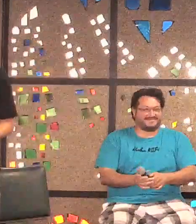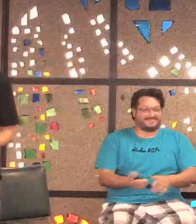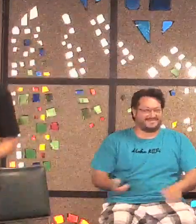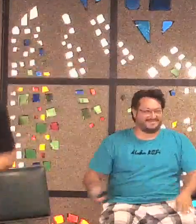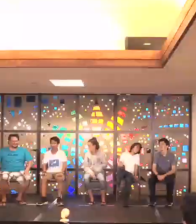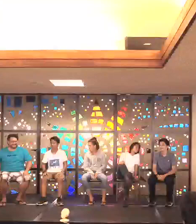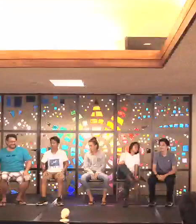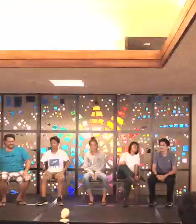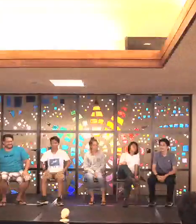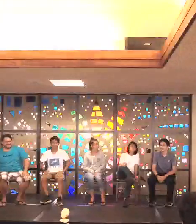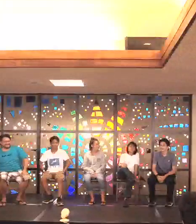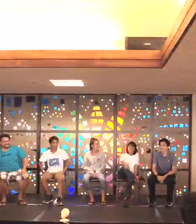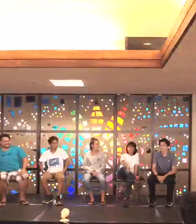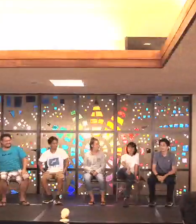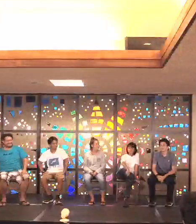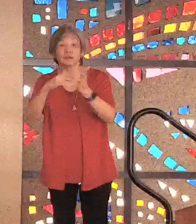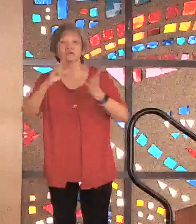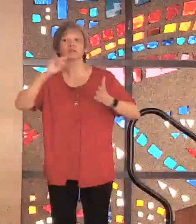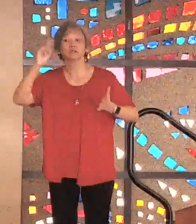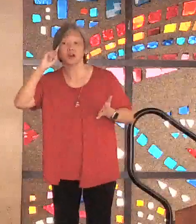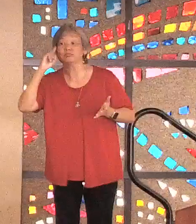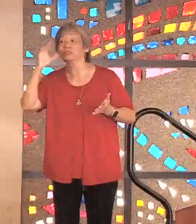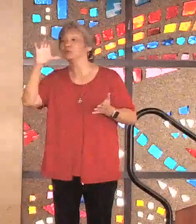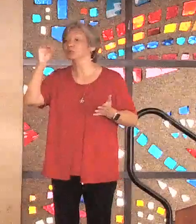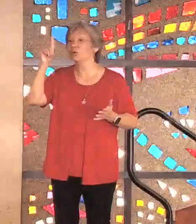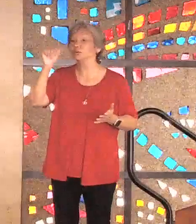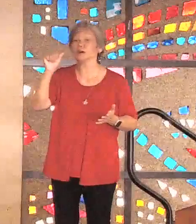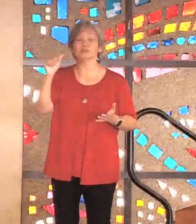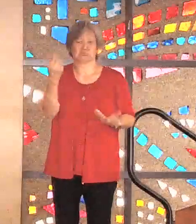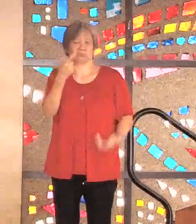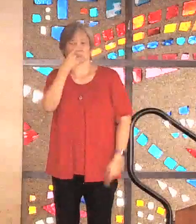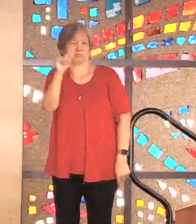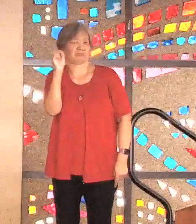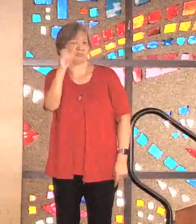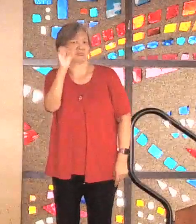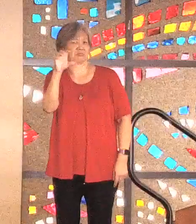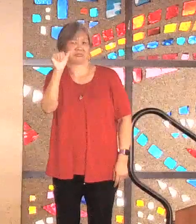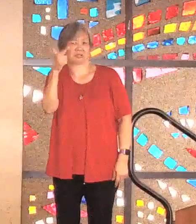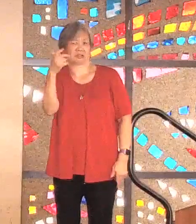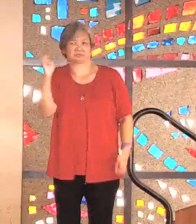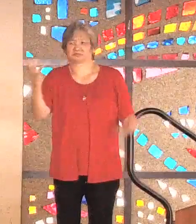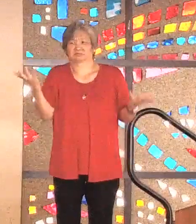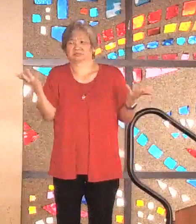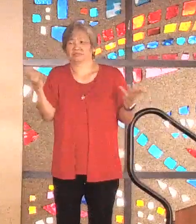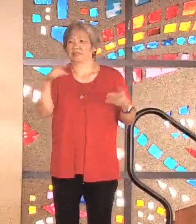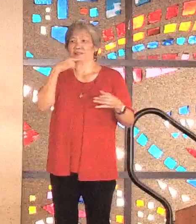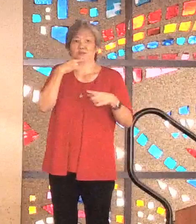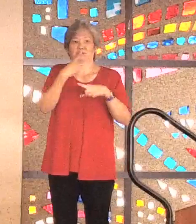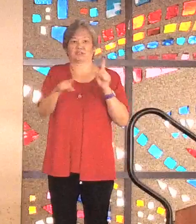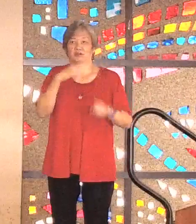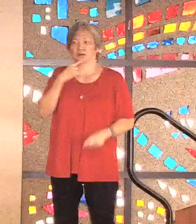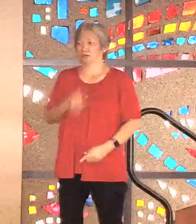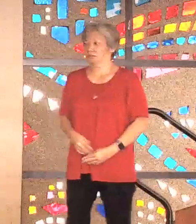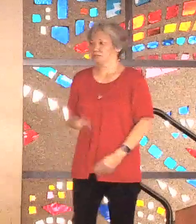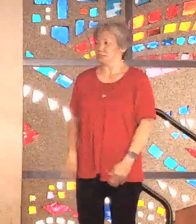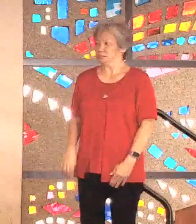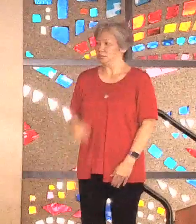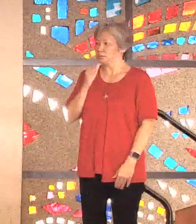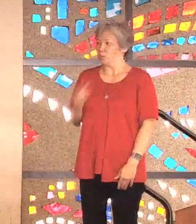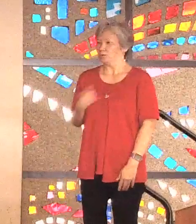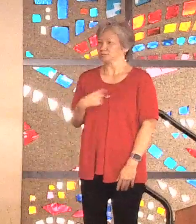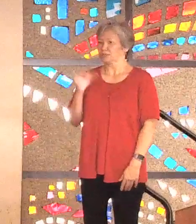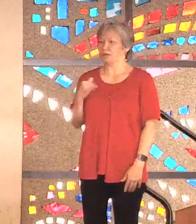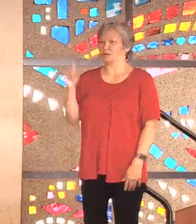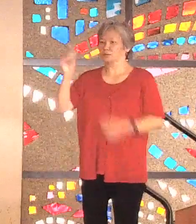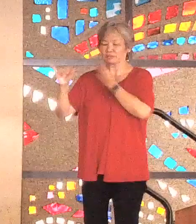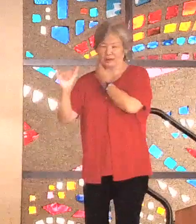Well, yay. All right. Now, often, CODAs, they don't mind to say their age. Deaf people don't say,